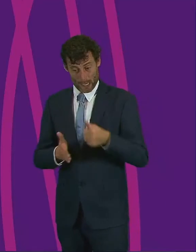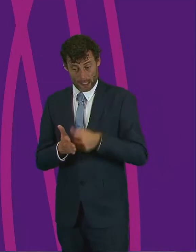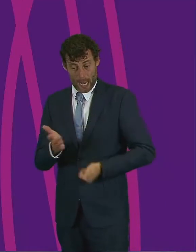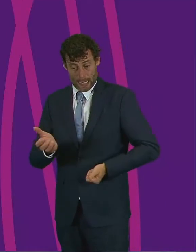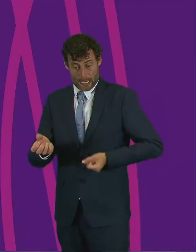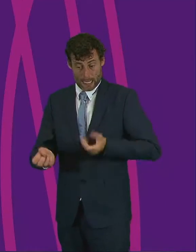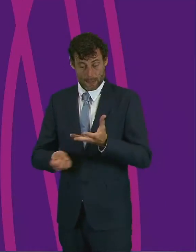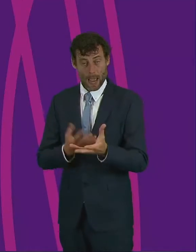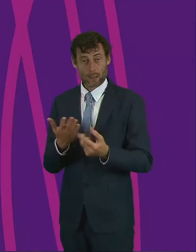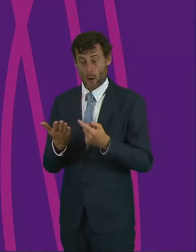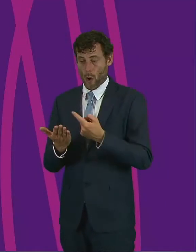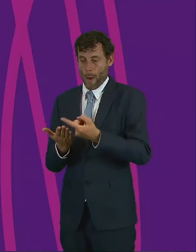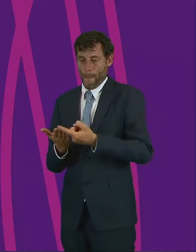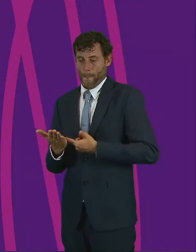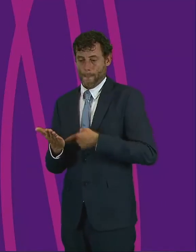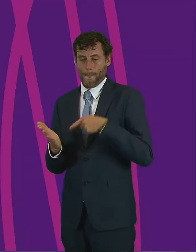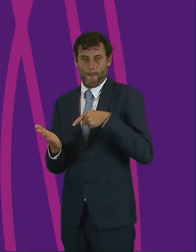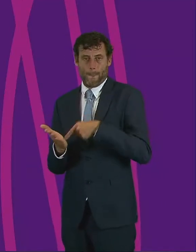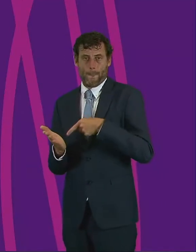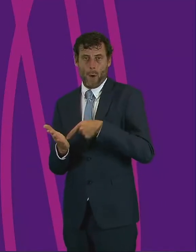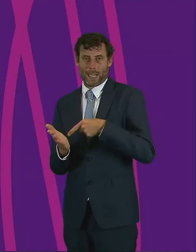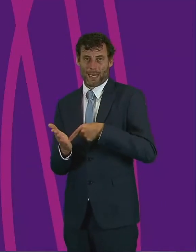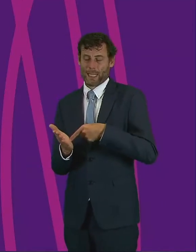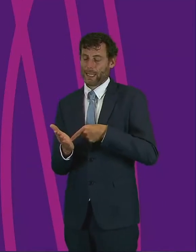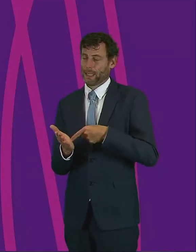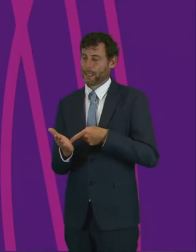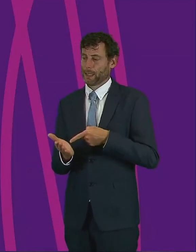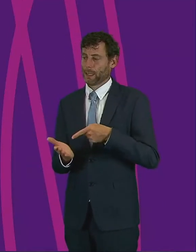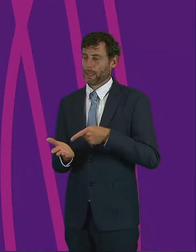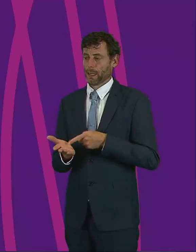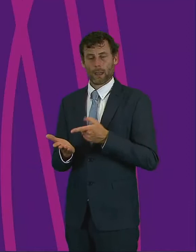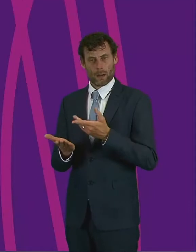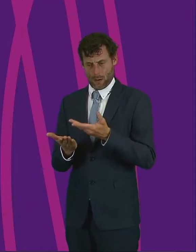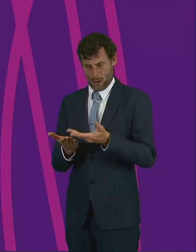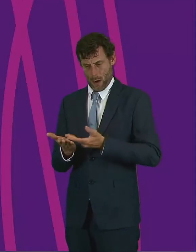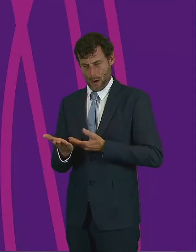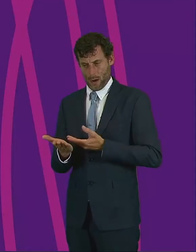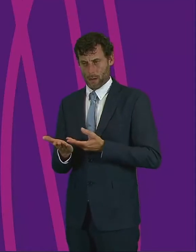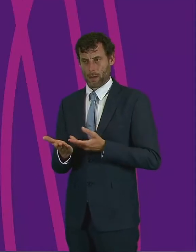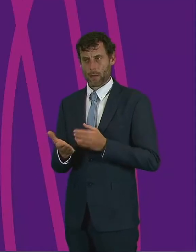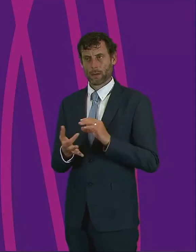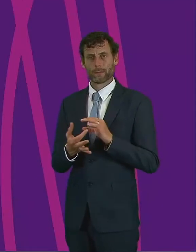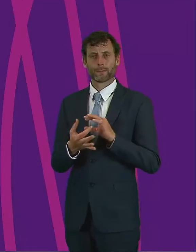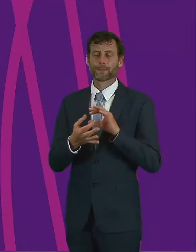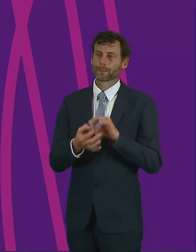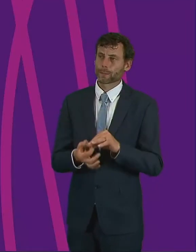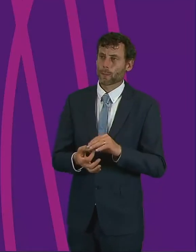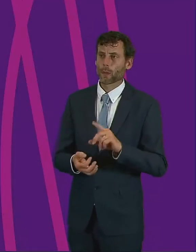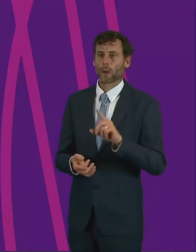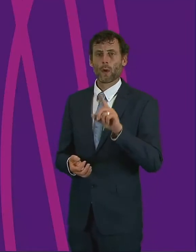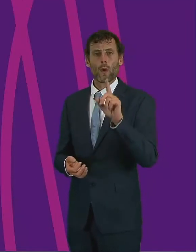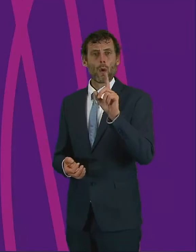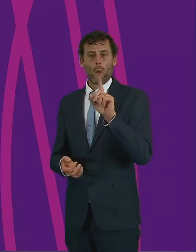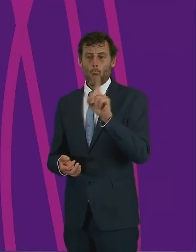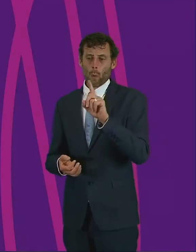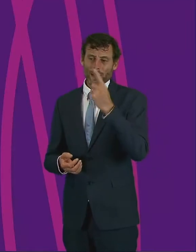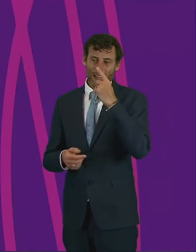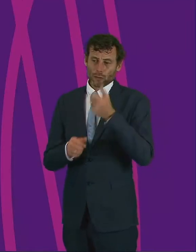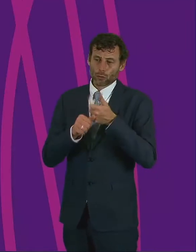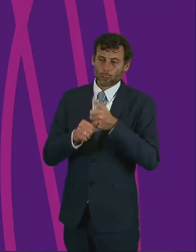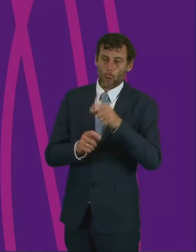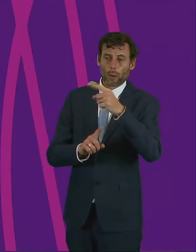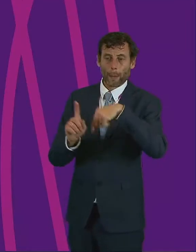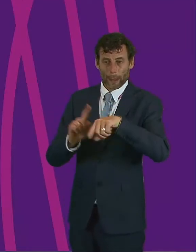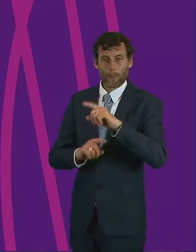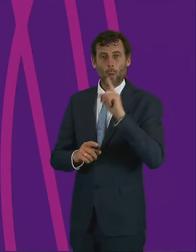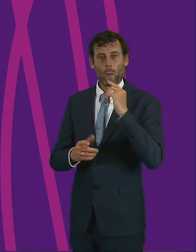the policy of that, the detailed policies around that in terms of what will be done to support people will be